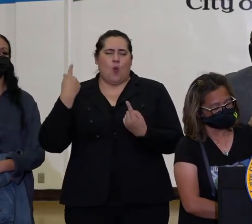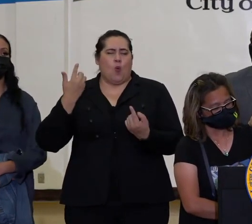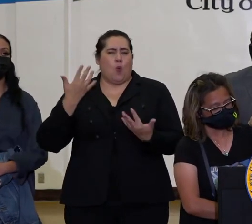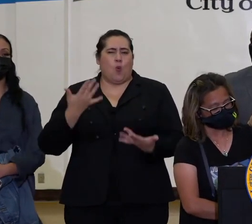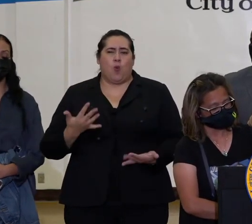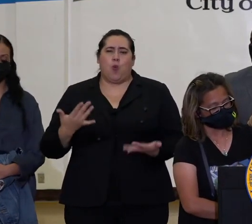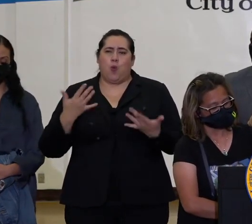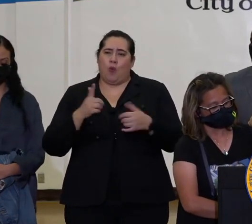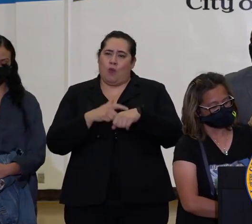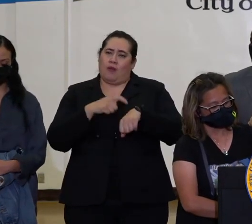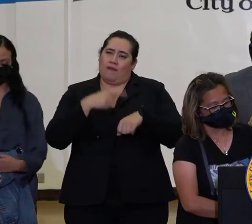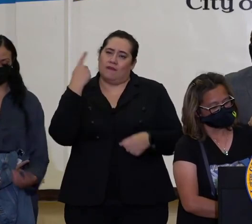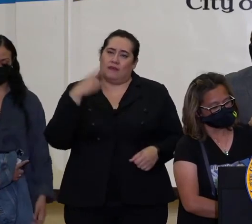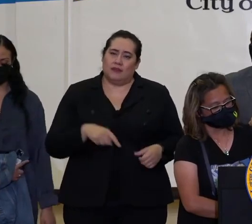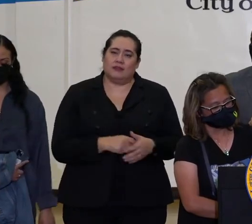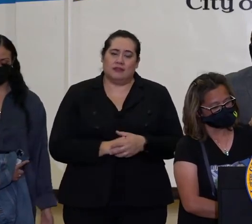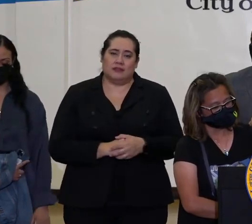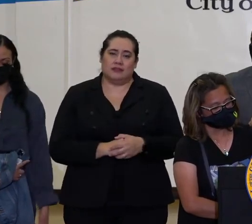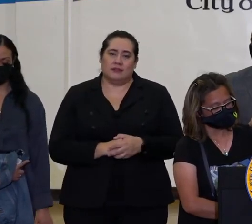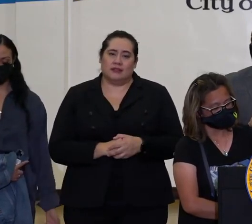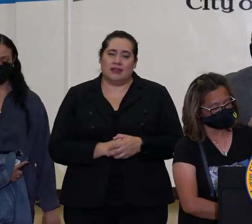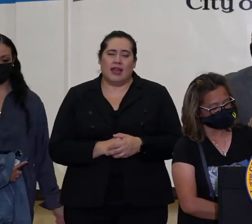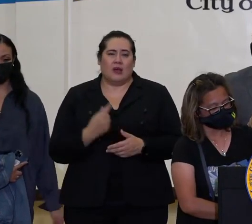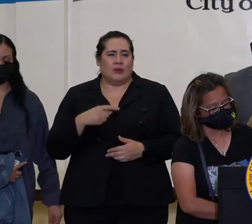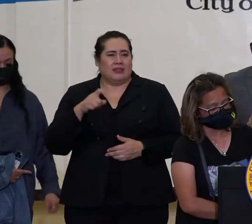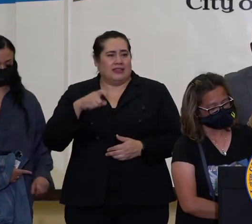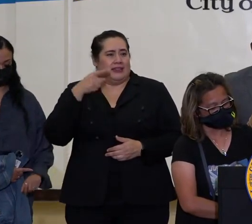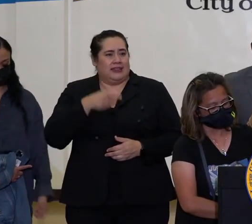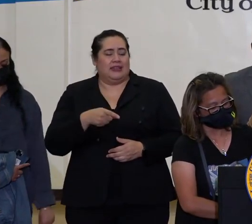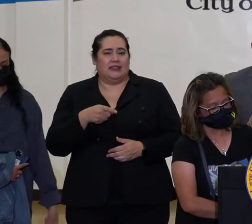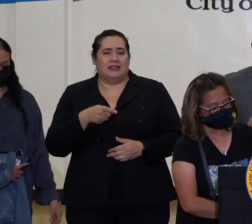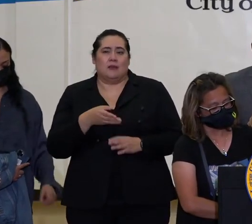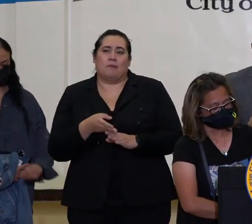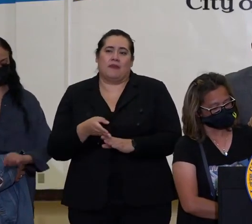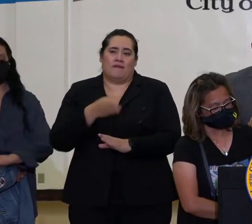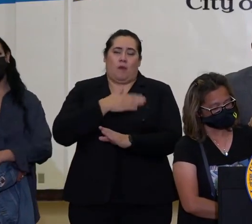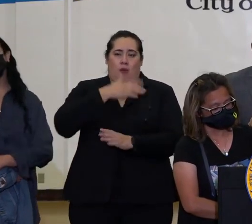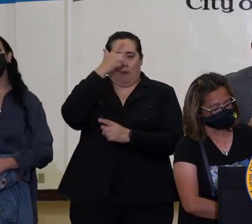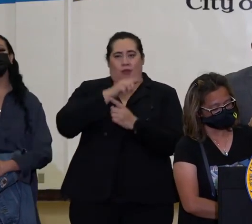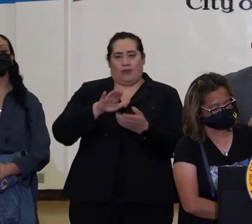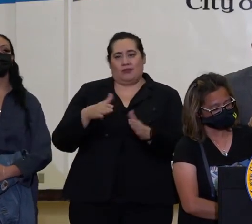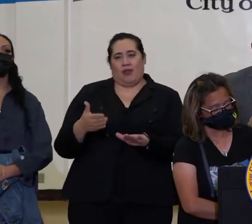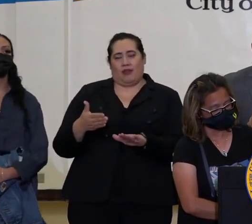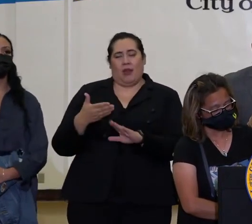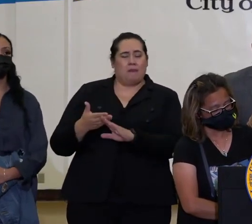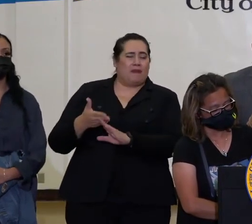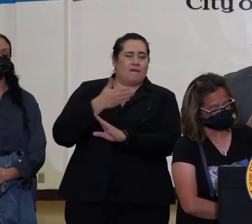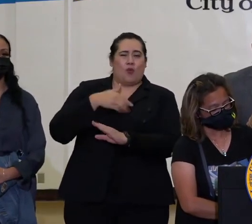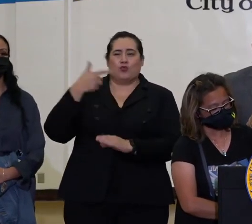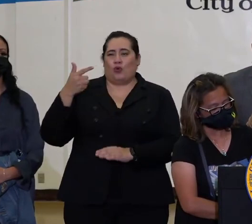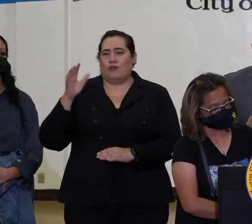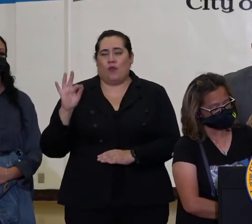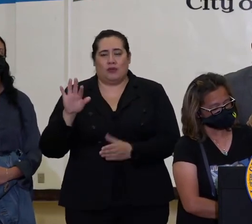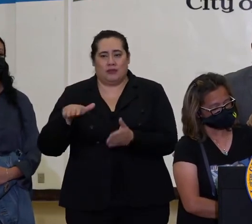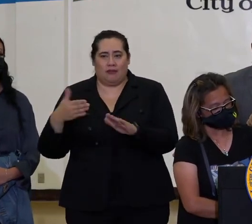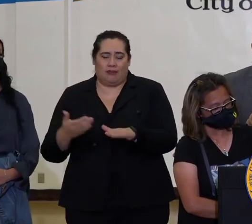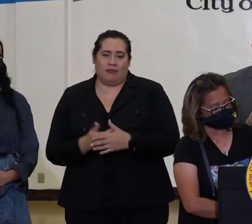overdue. The necessity for it preceded my brother's death, it preceded George Floyd's death.